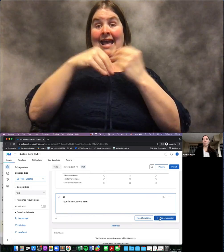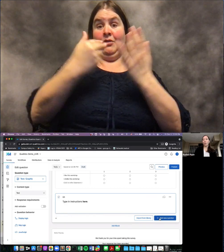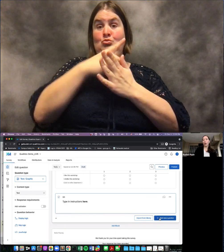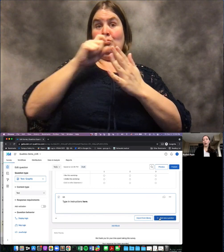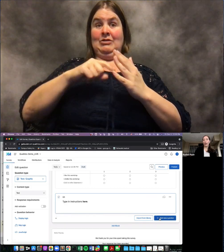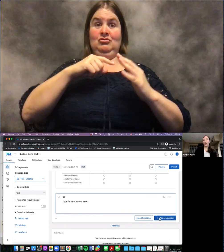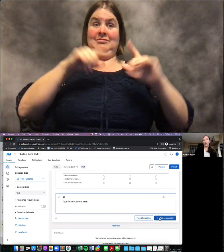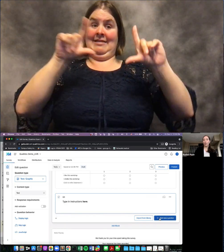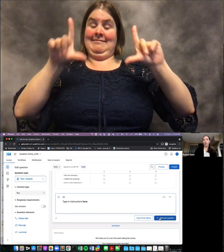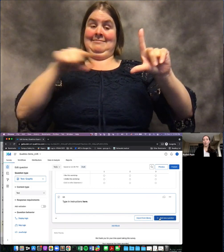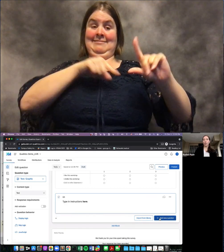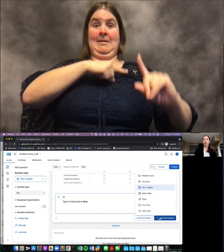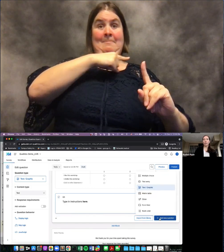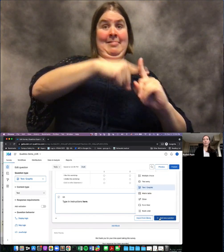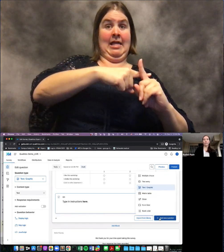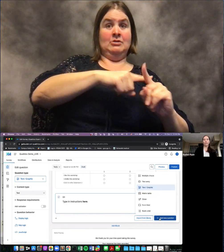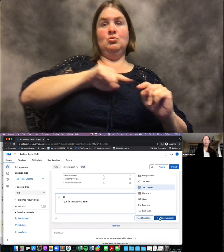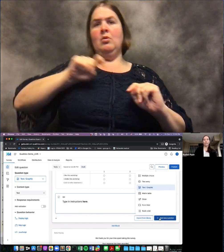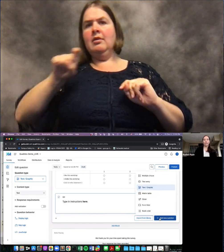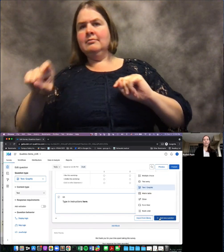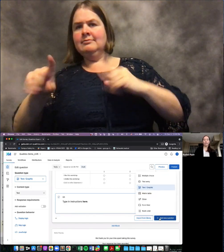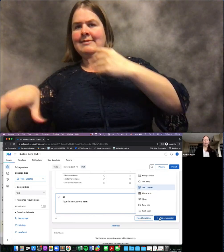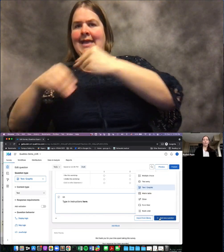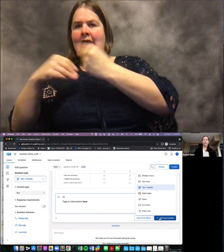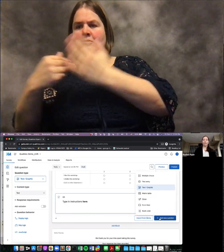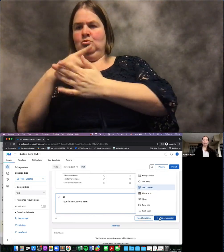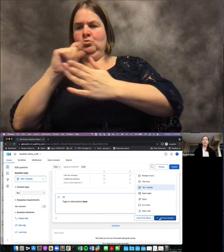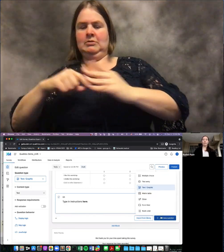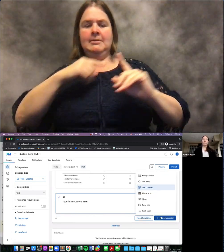question or add a new question here.